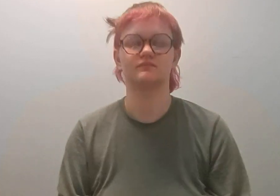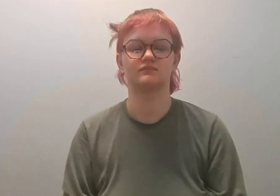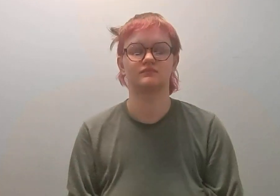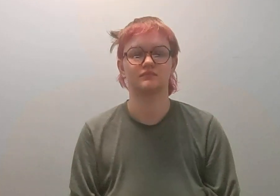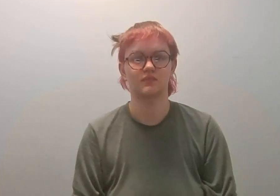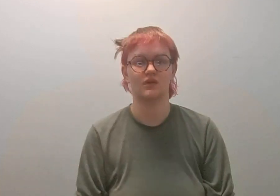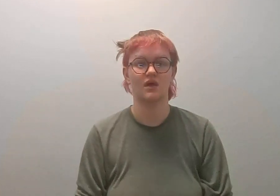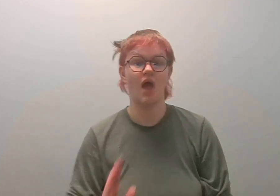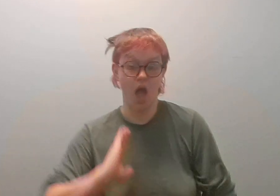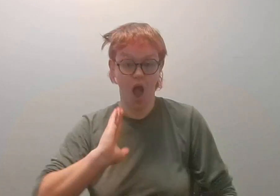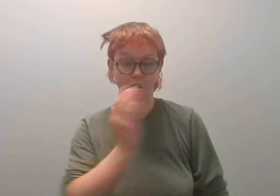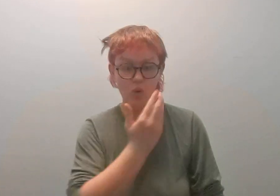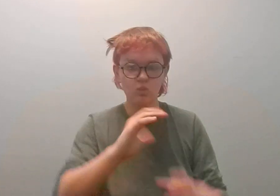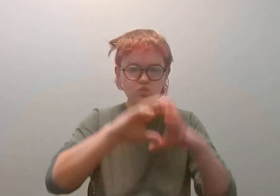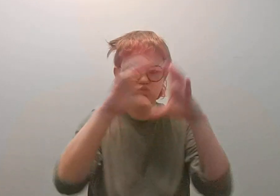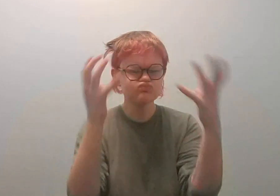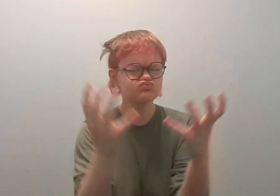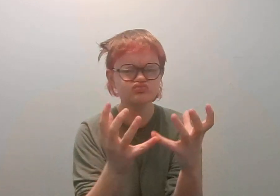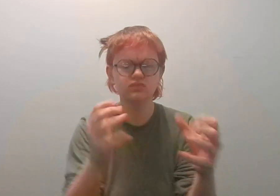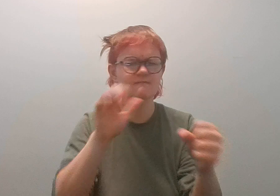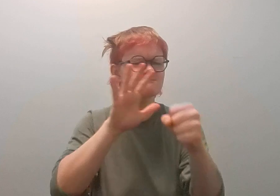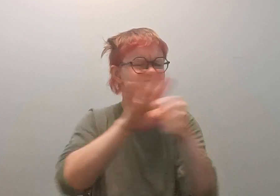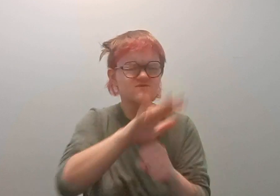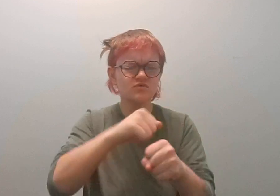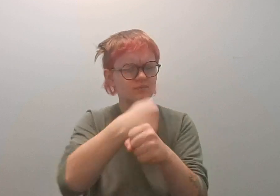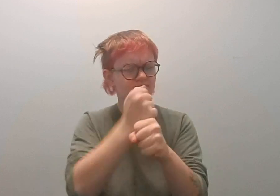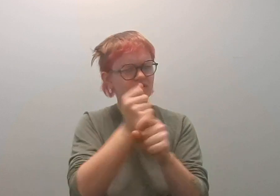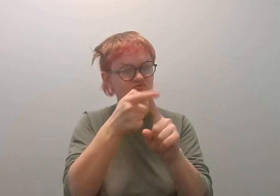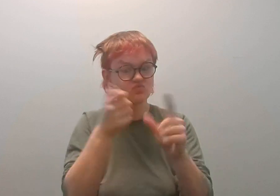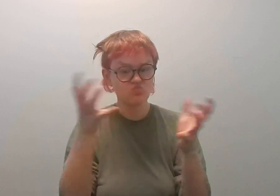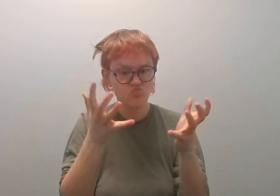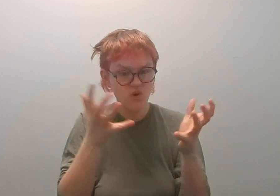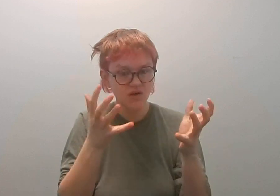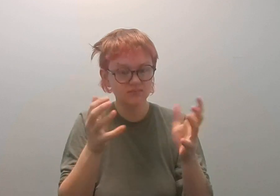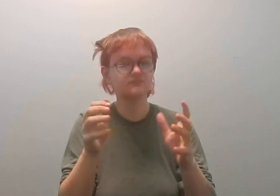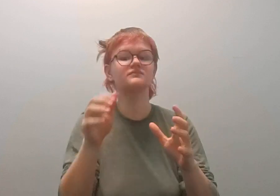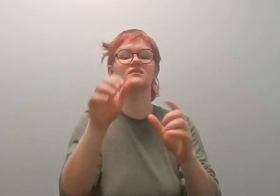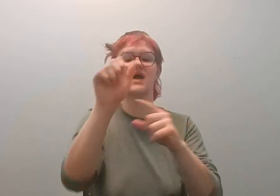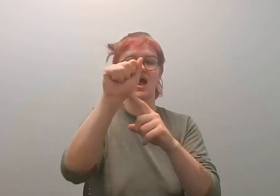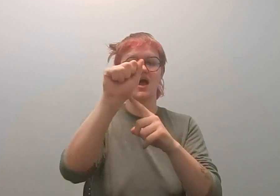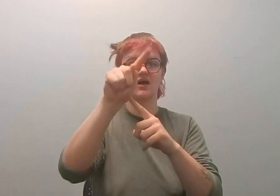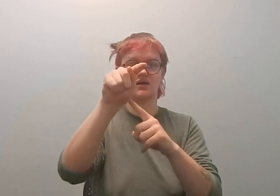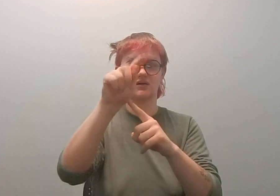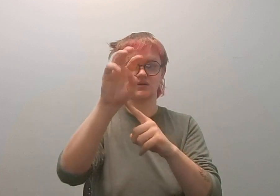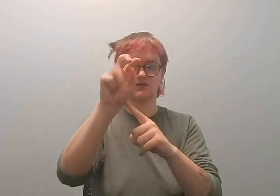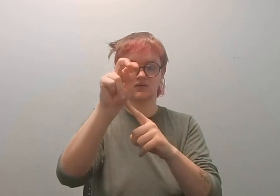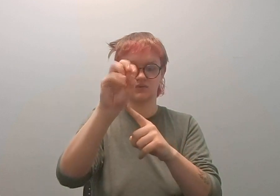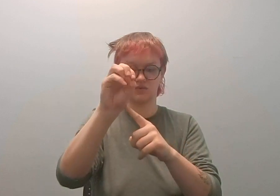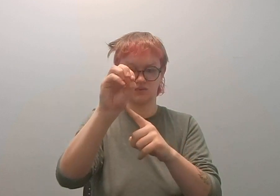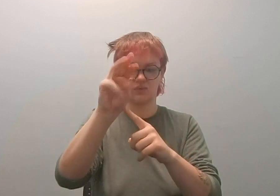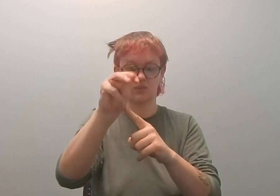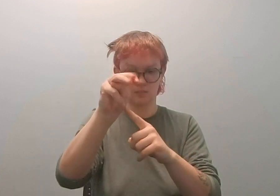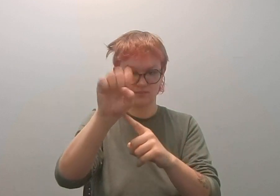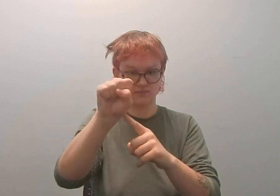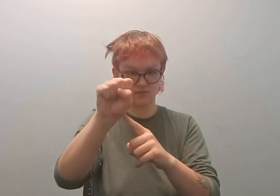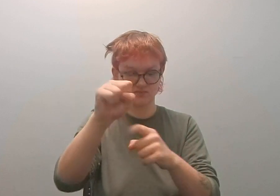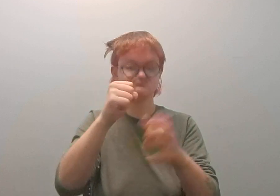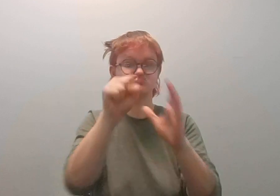Everything in our world is made up of atoms. Yep, everything. From the air we breathe to the water we drink, even